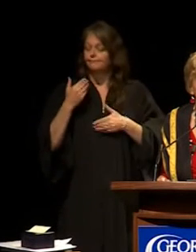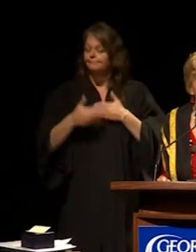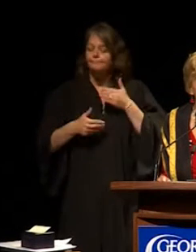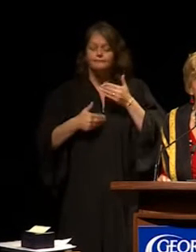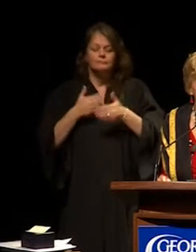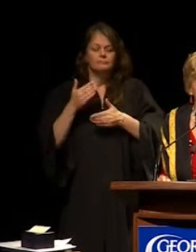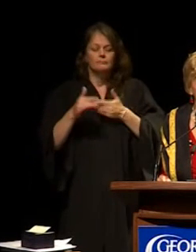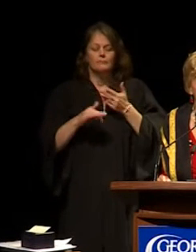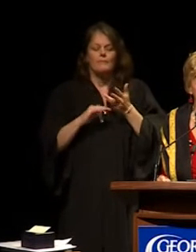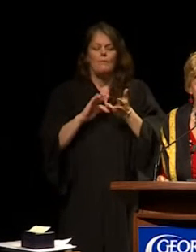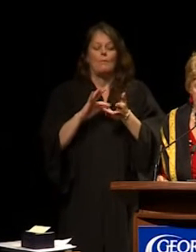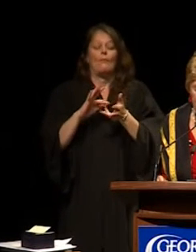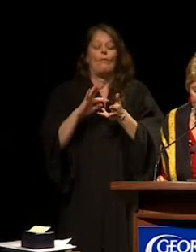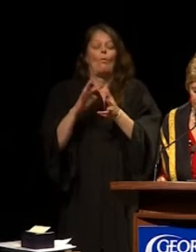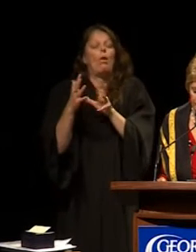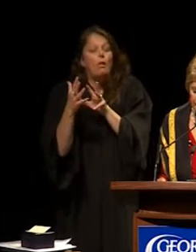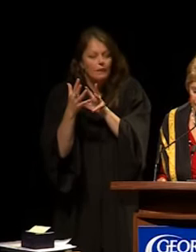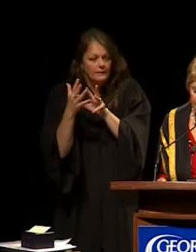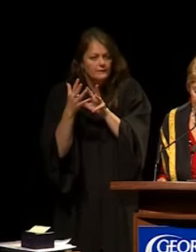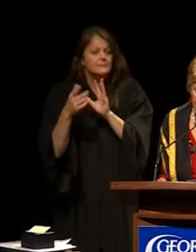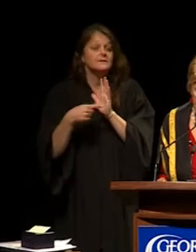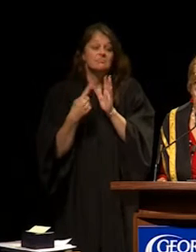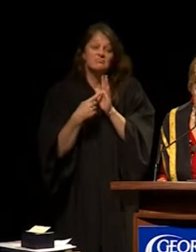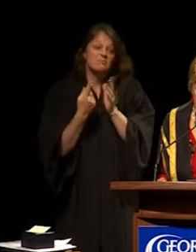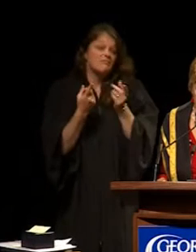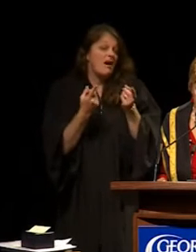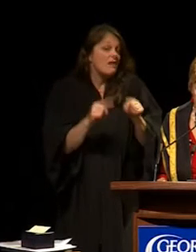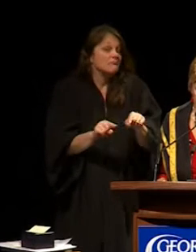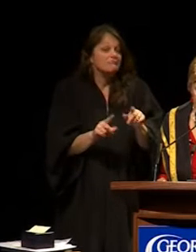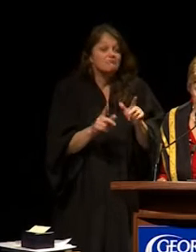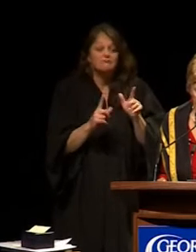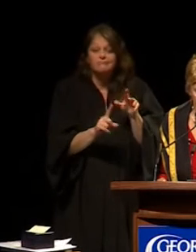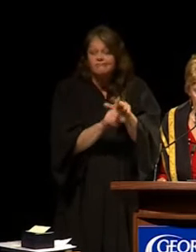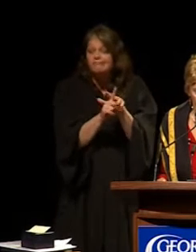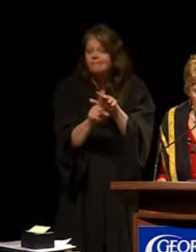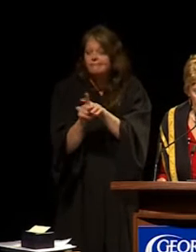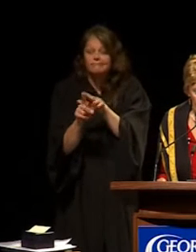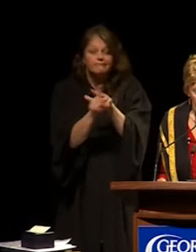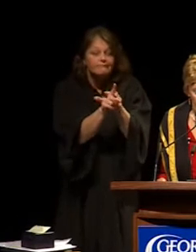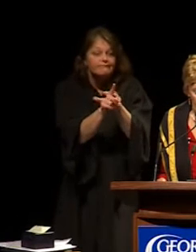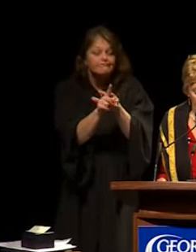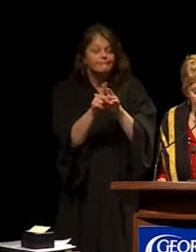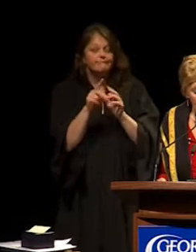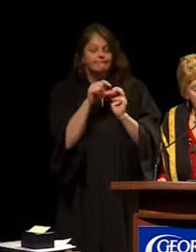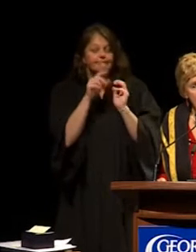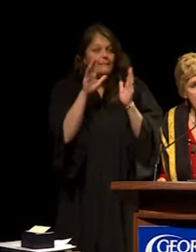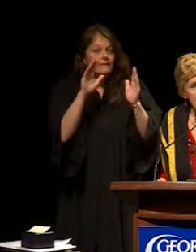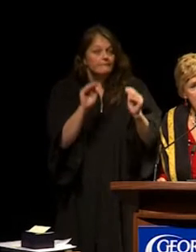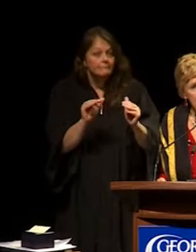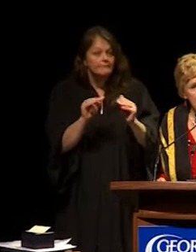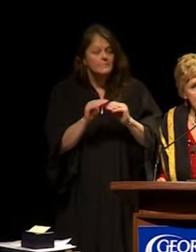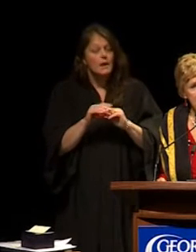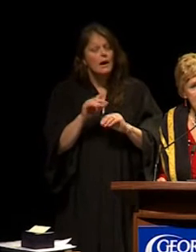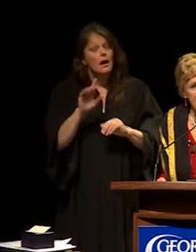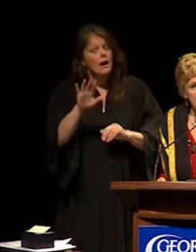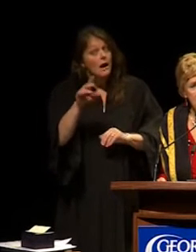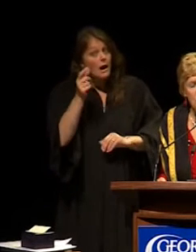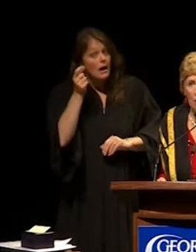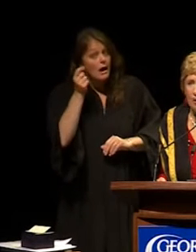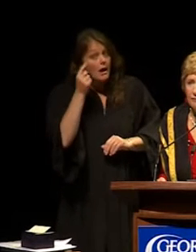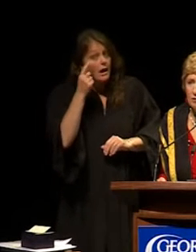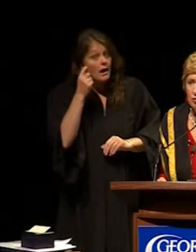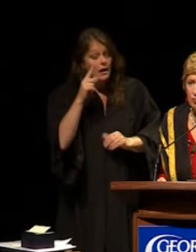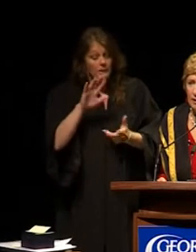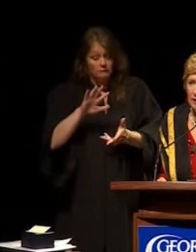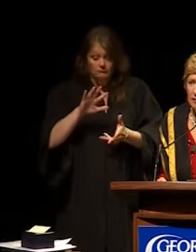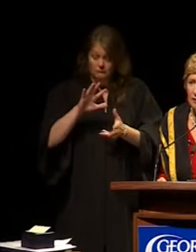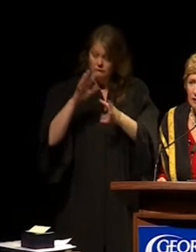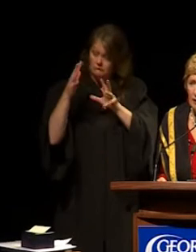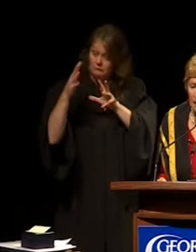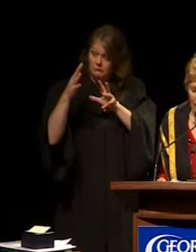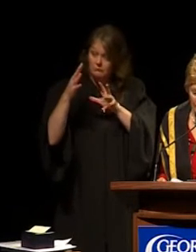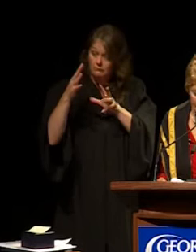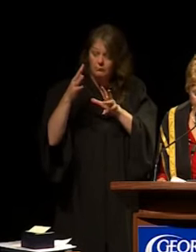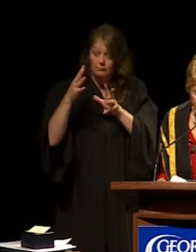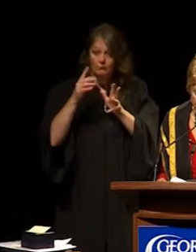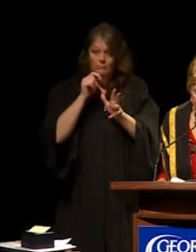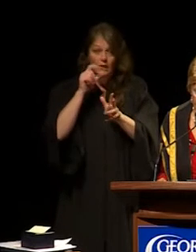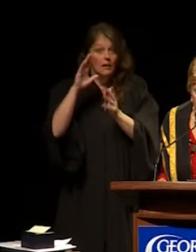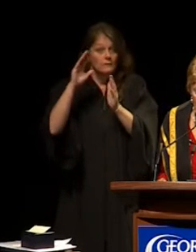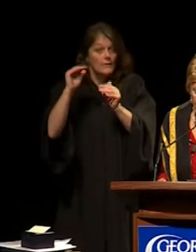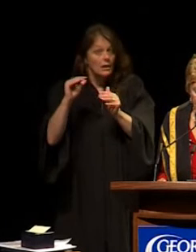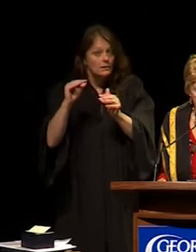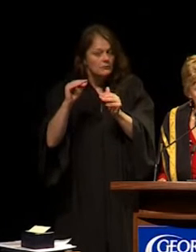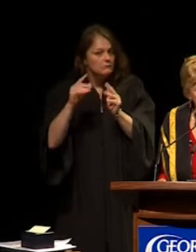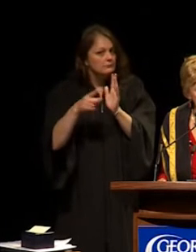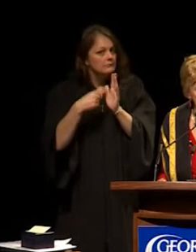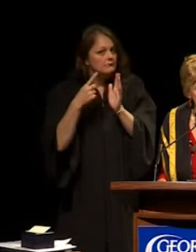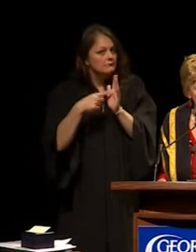well intervene on the best laid plans. But unforeseen circumstances often create